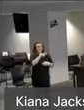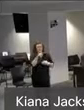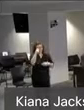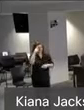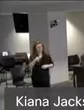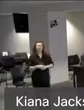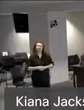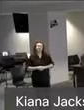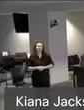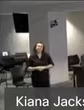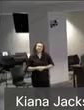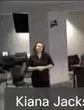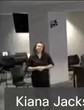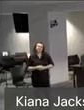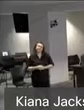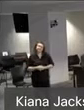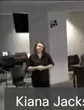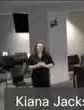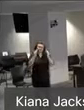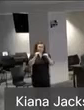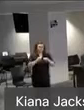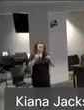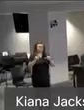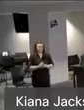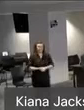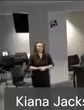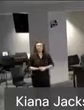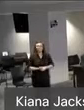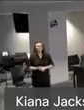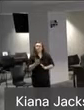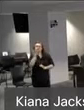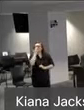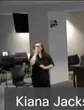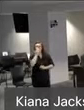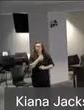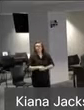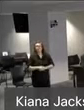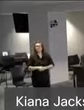$148.22. You go to the next slide.